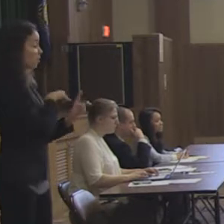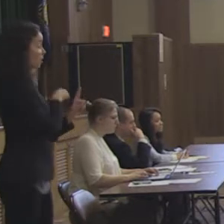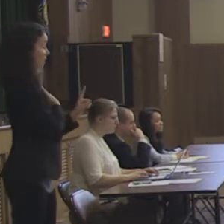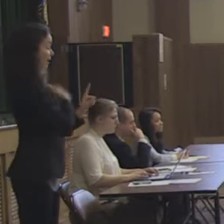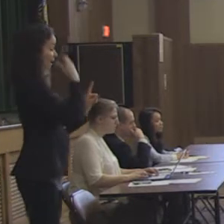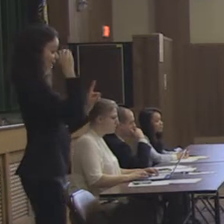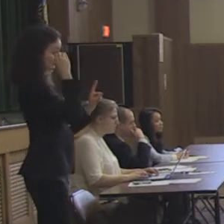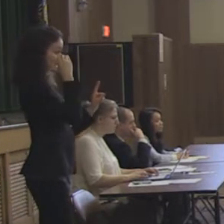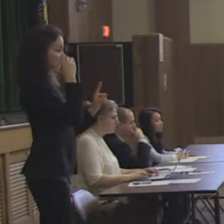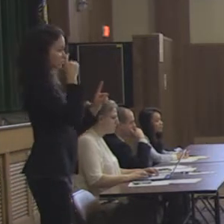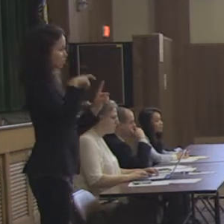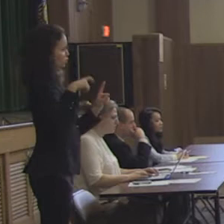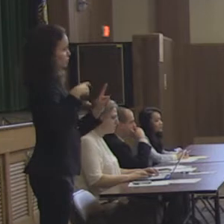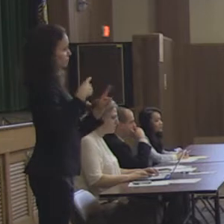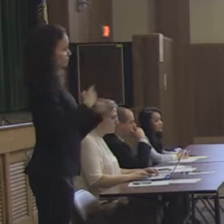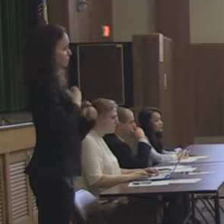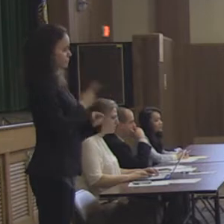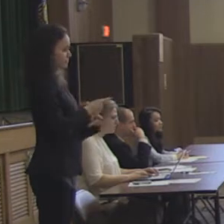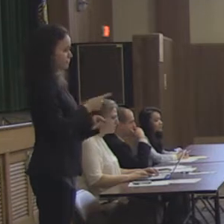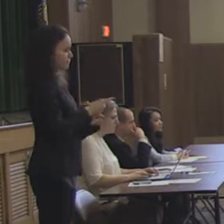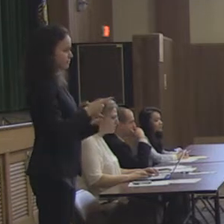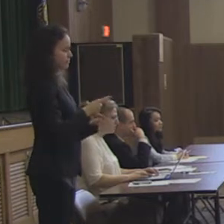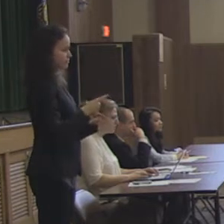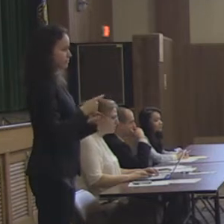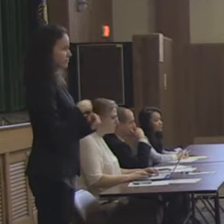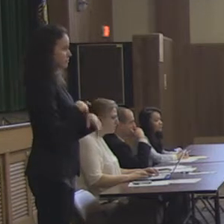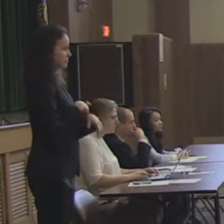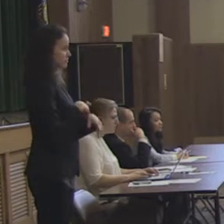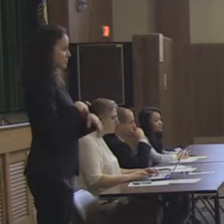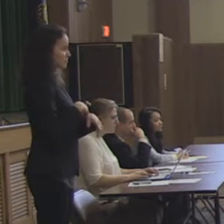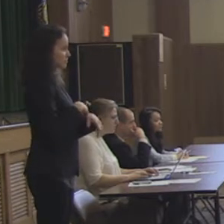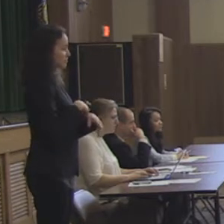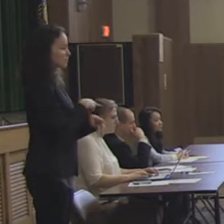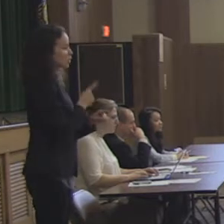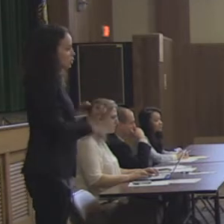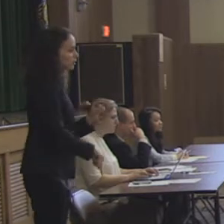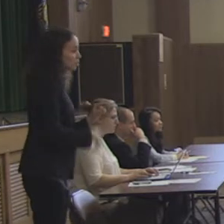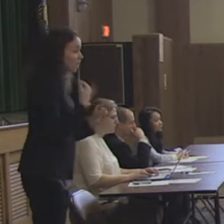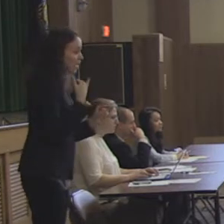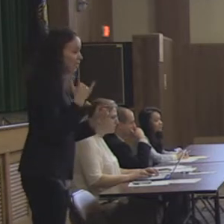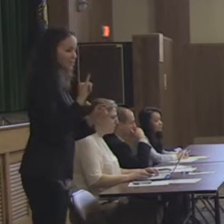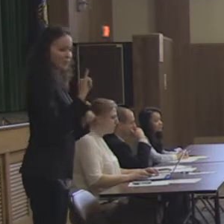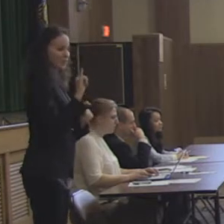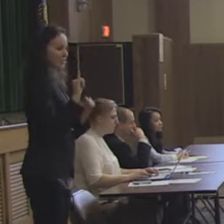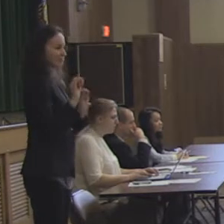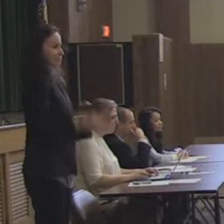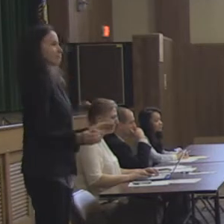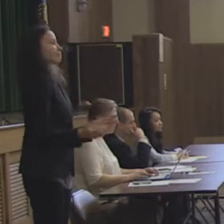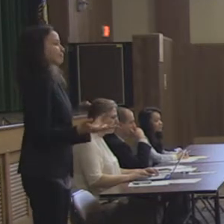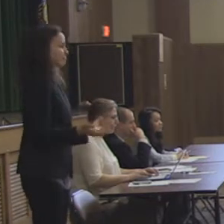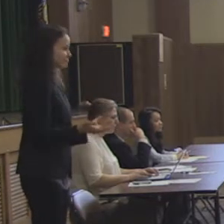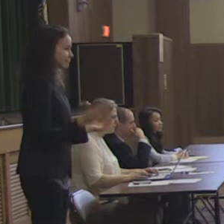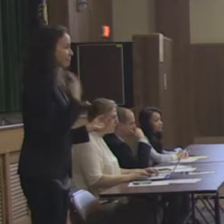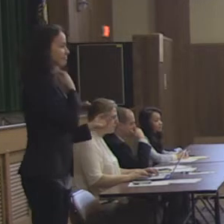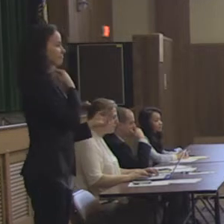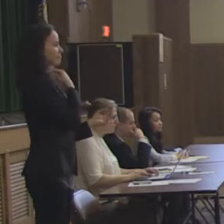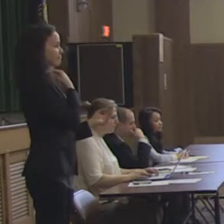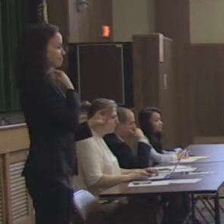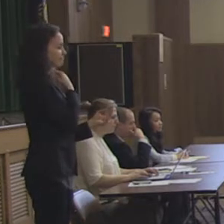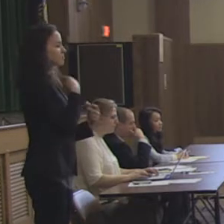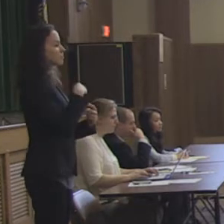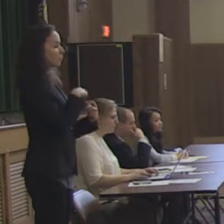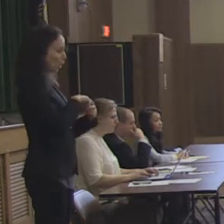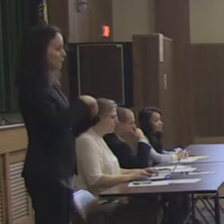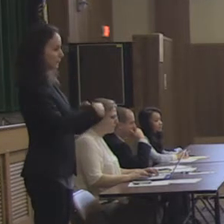access care because of poverty and not having insurance. And, so there is a real problem